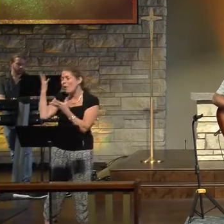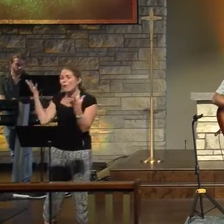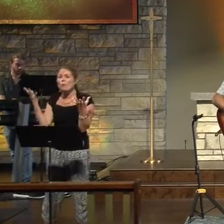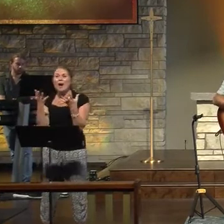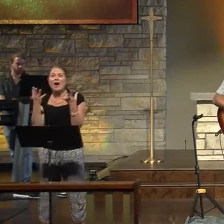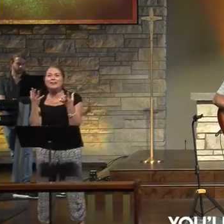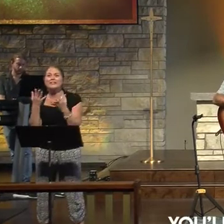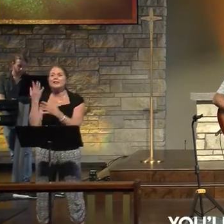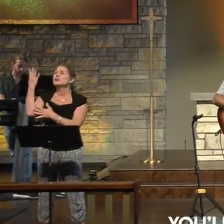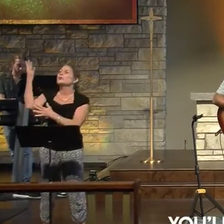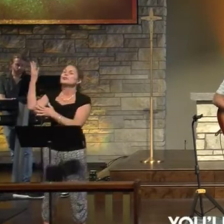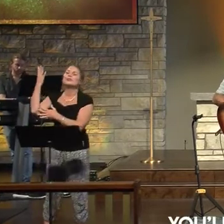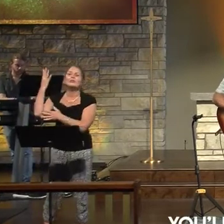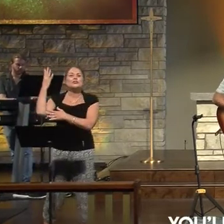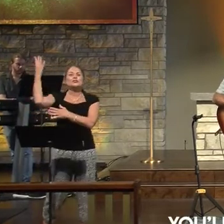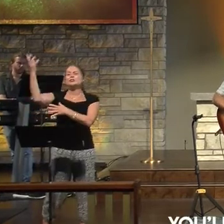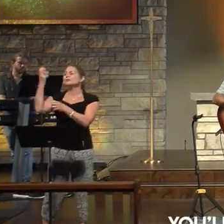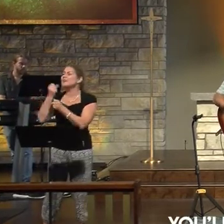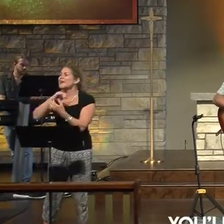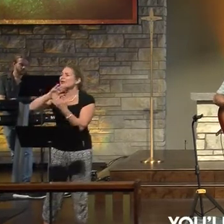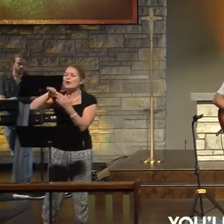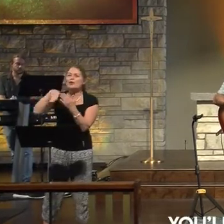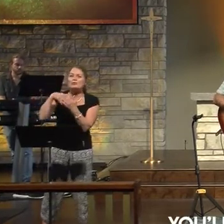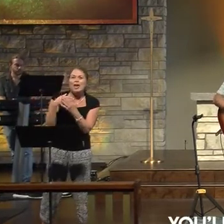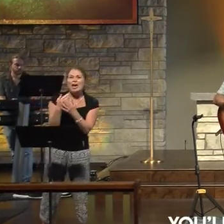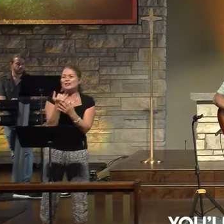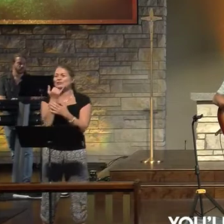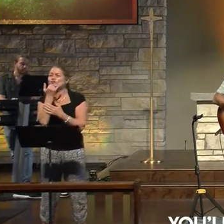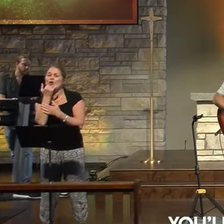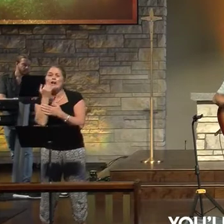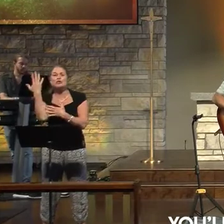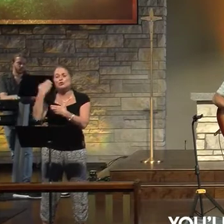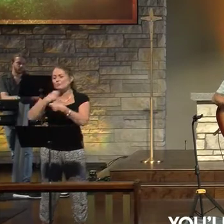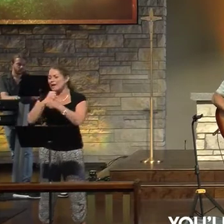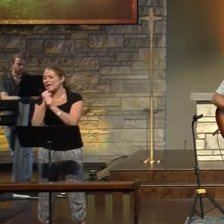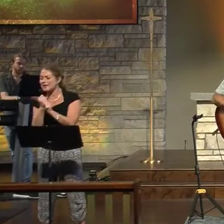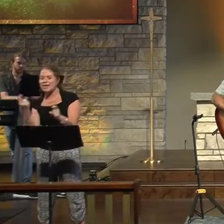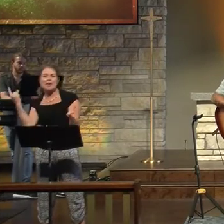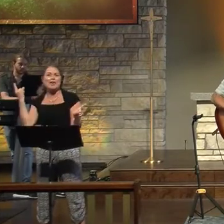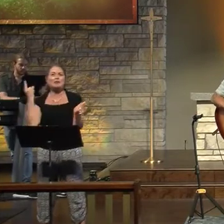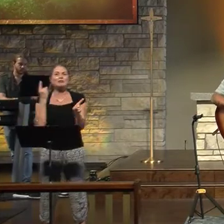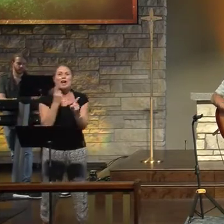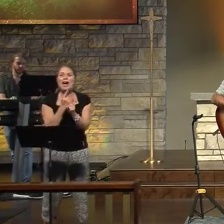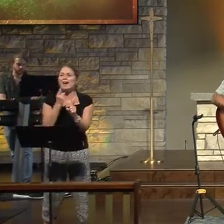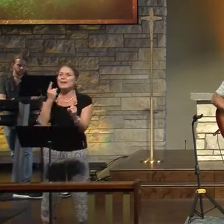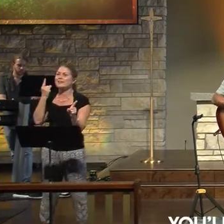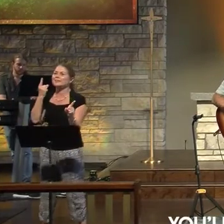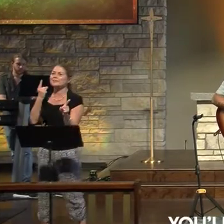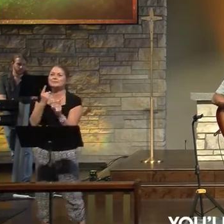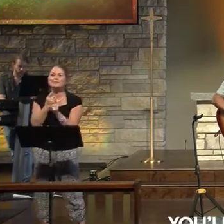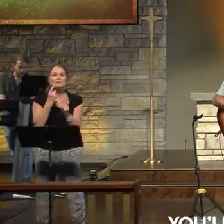in time, you'll take all that is wrong and make it